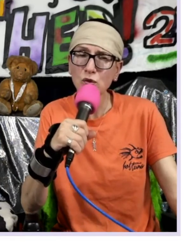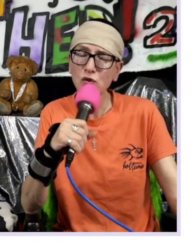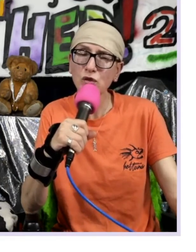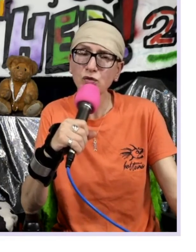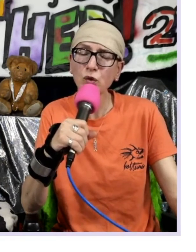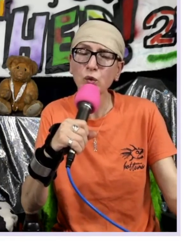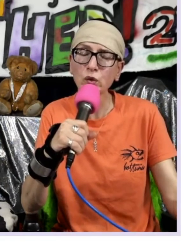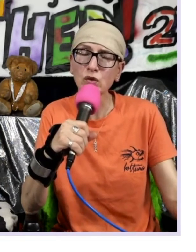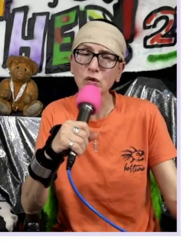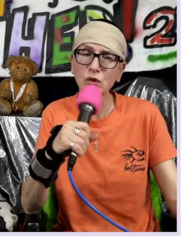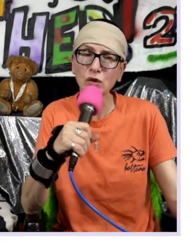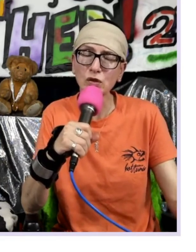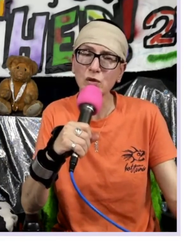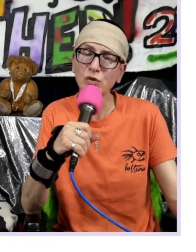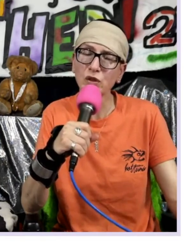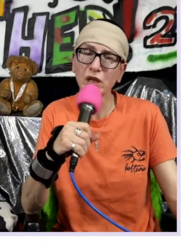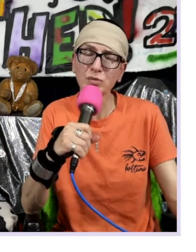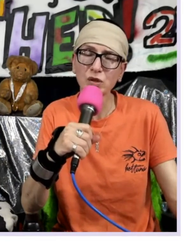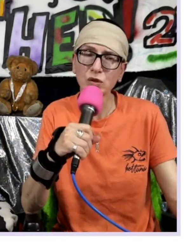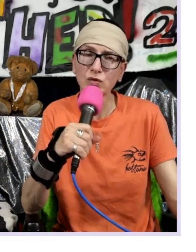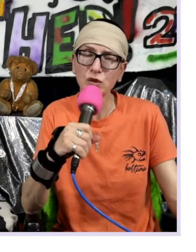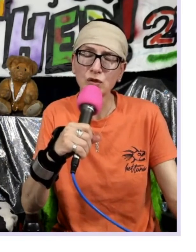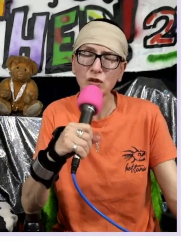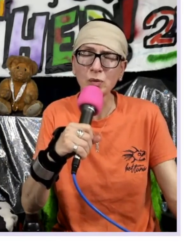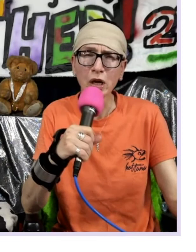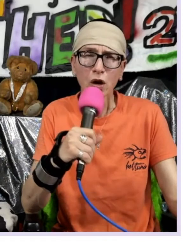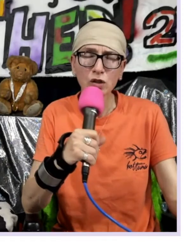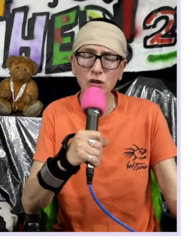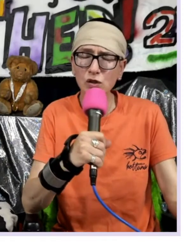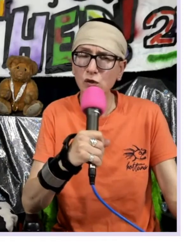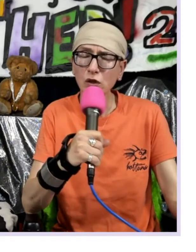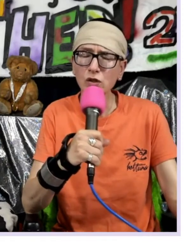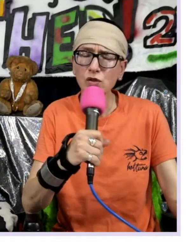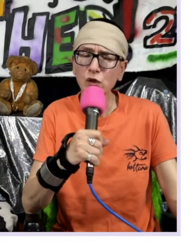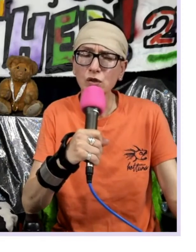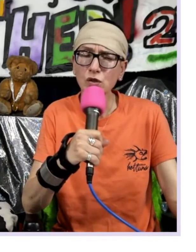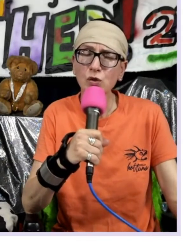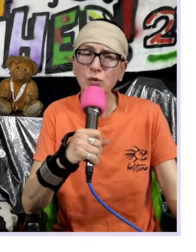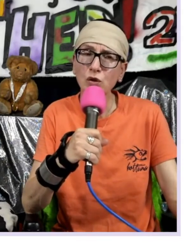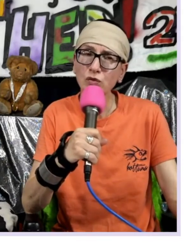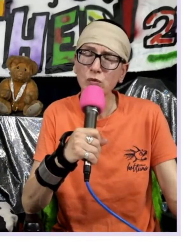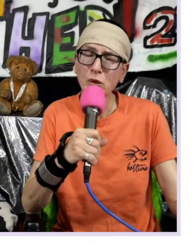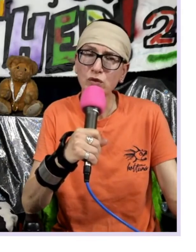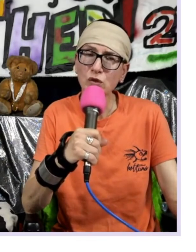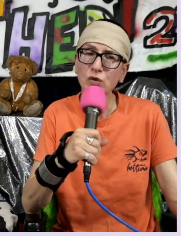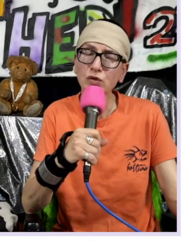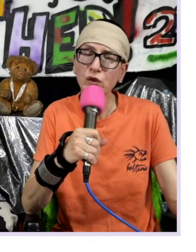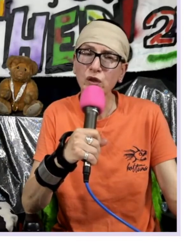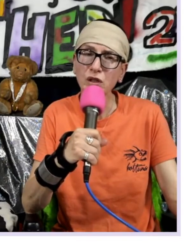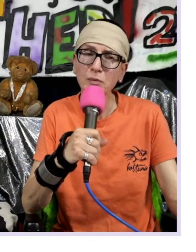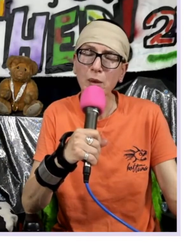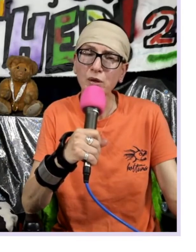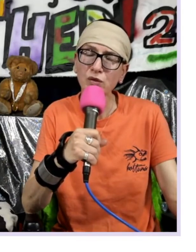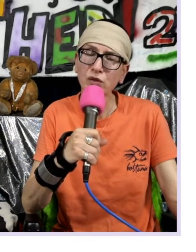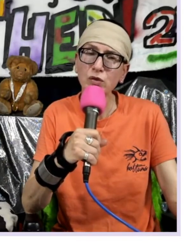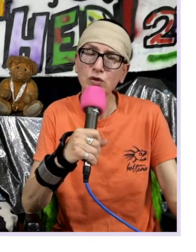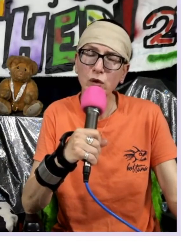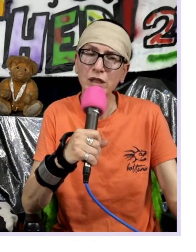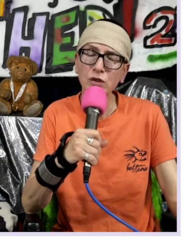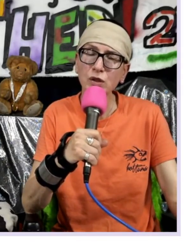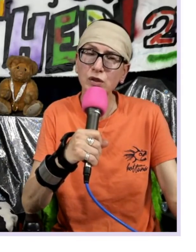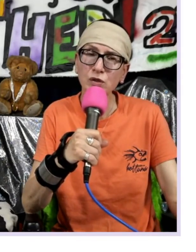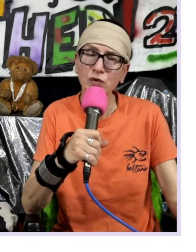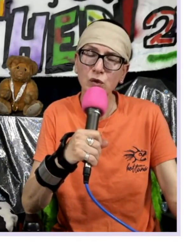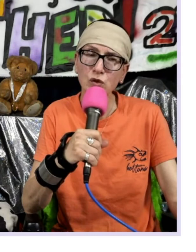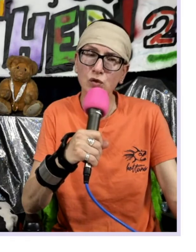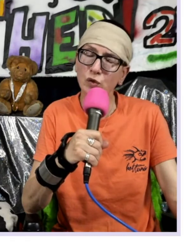more straightforward than some of the apps I've used. I use Photoshop a lot for my photography, but I found